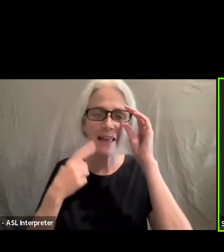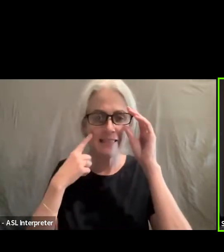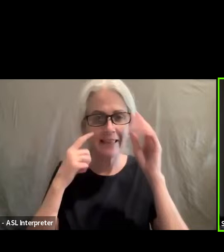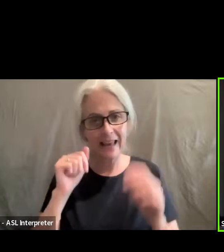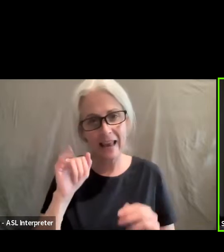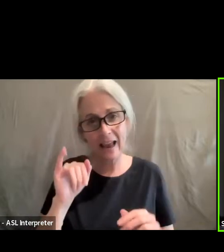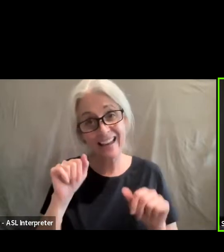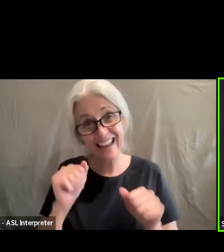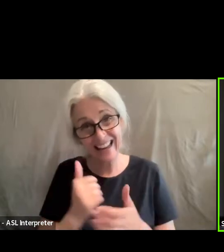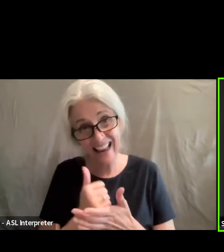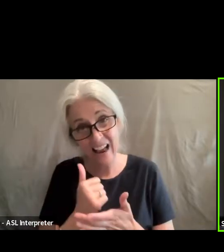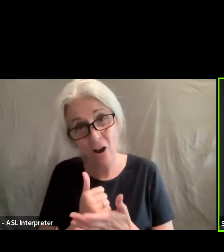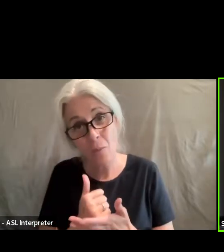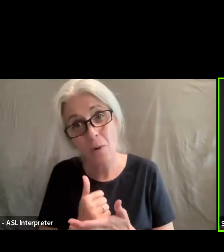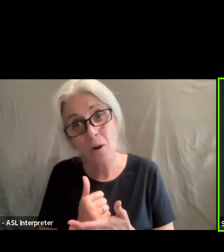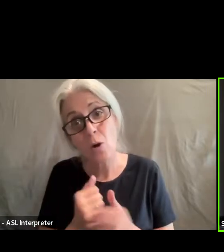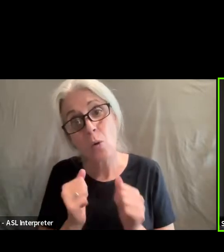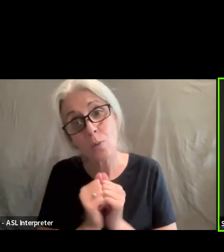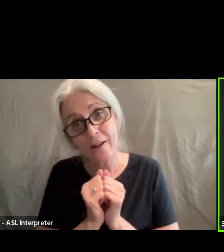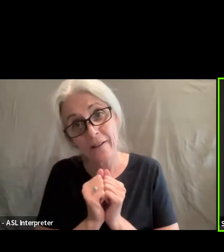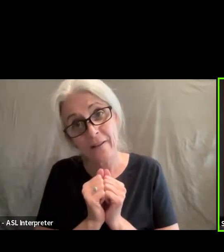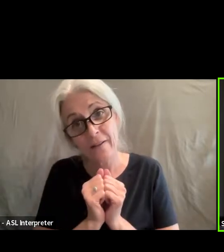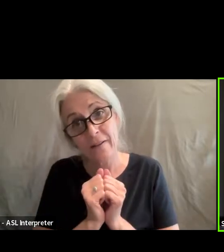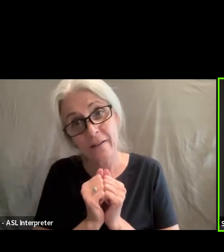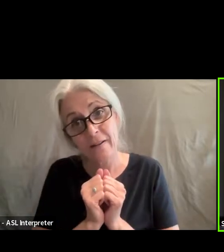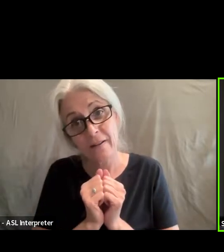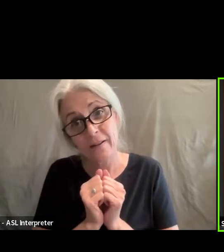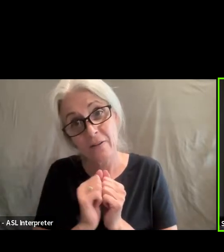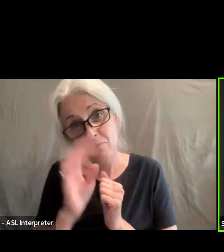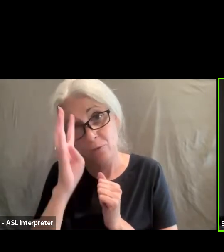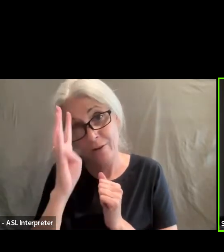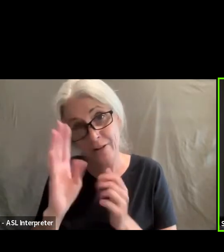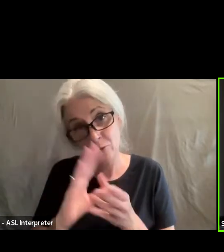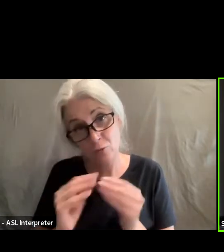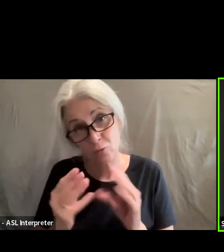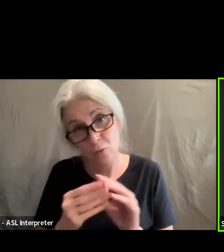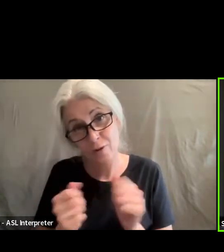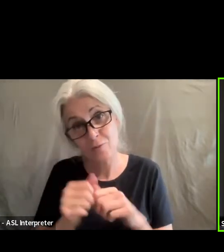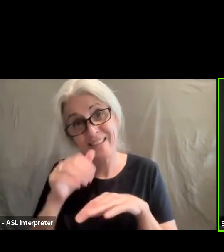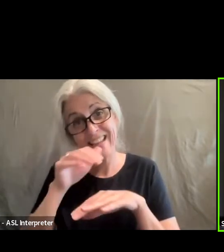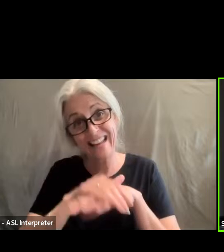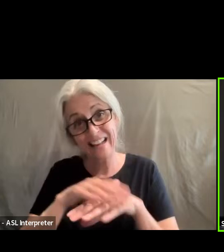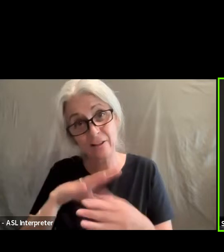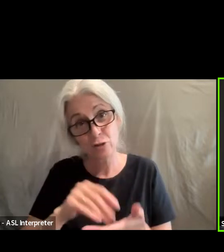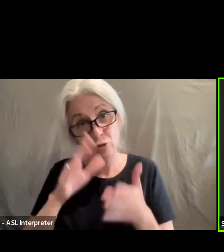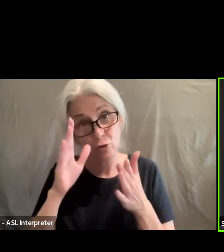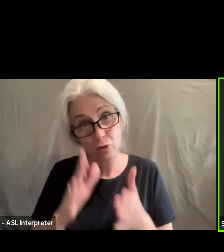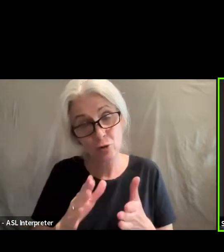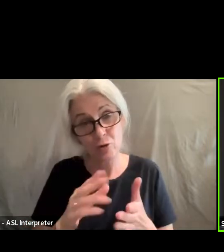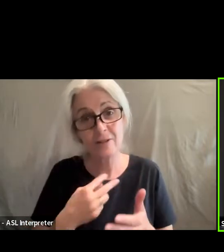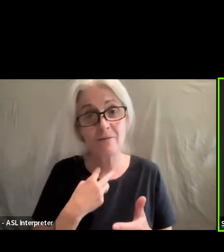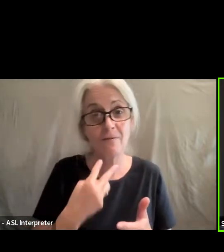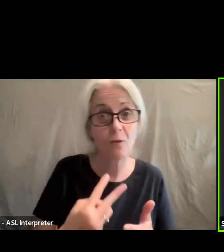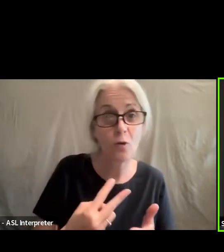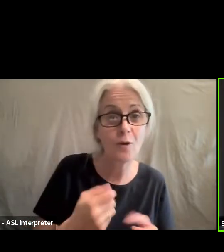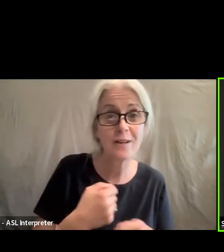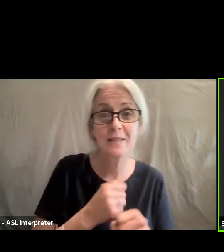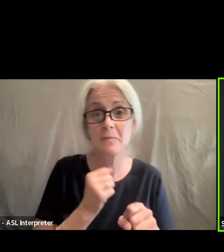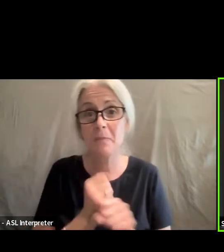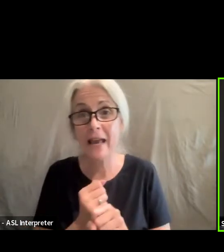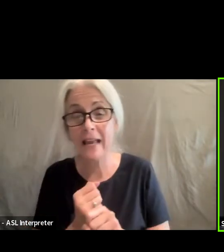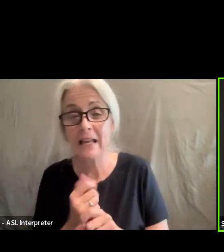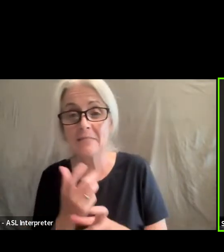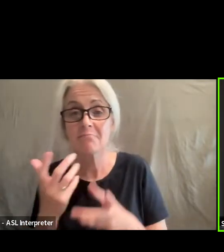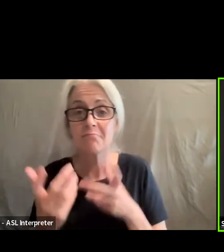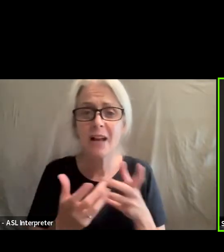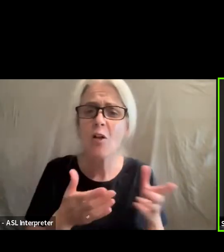can really help with creating stories with English learners and voice and creating and getting onto that. So there